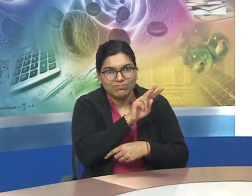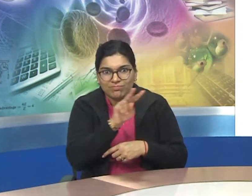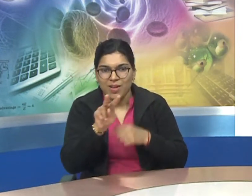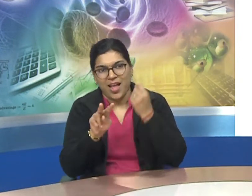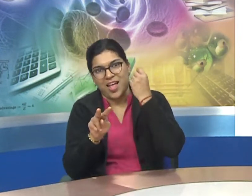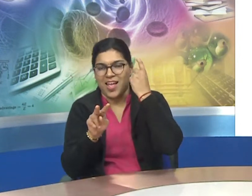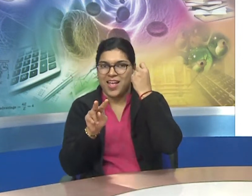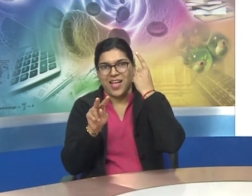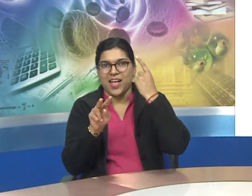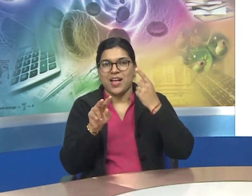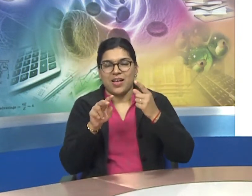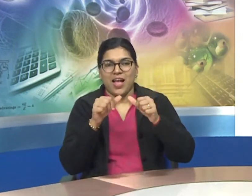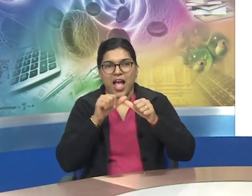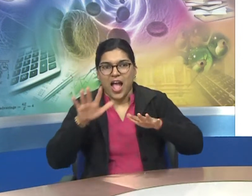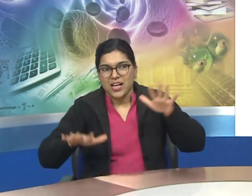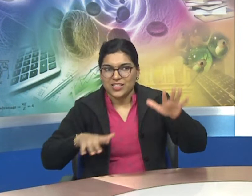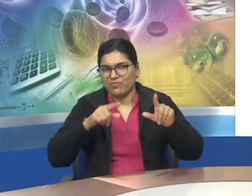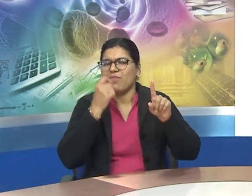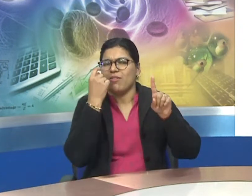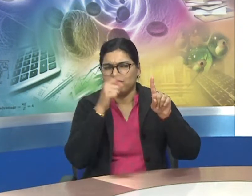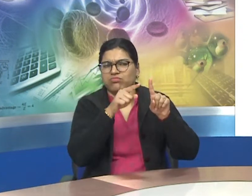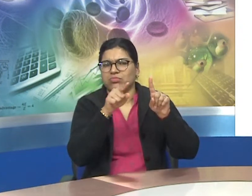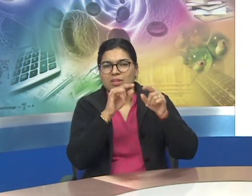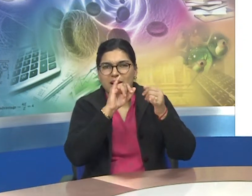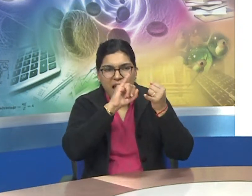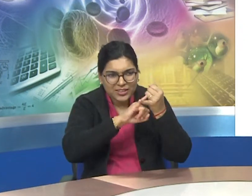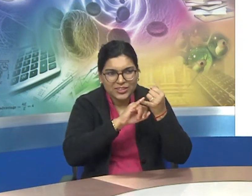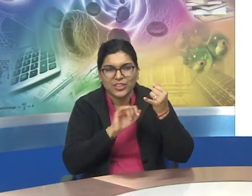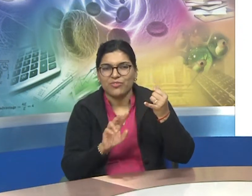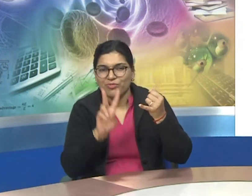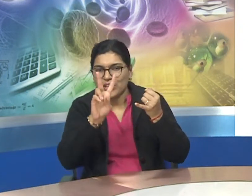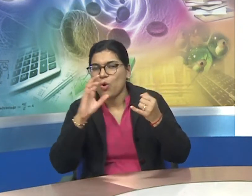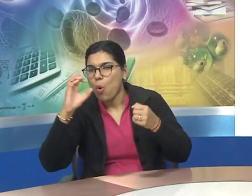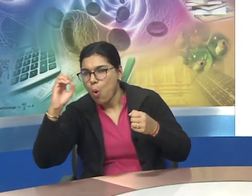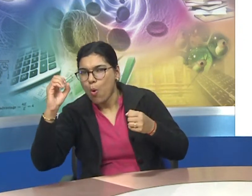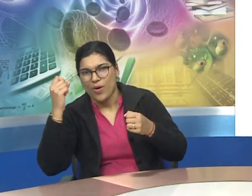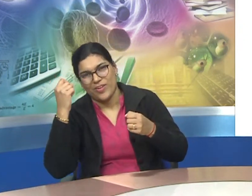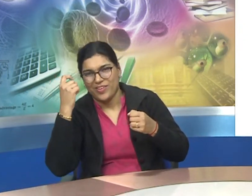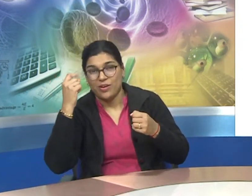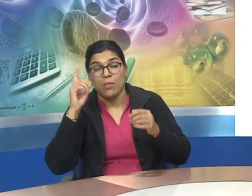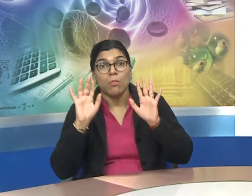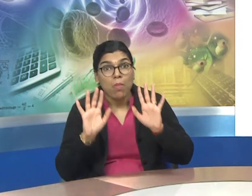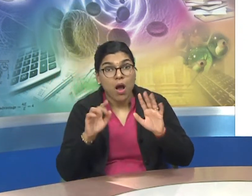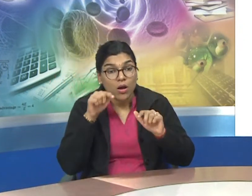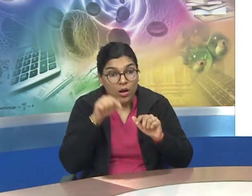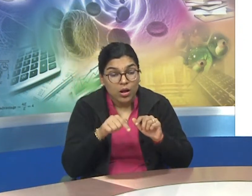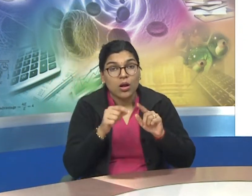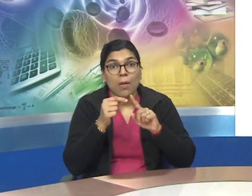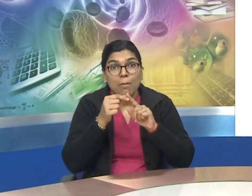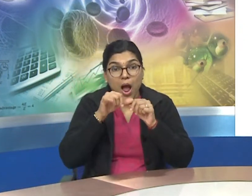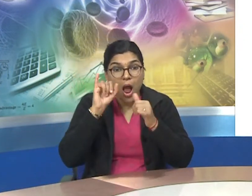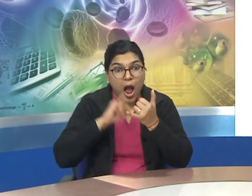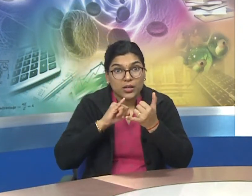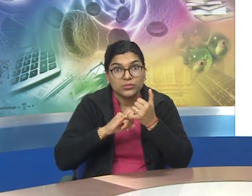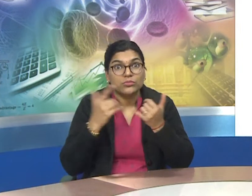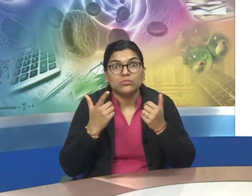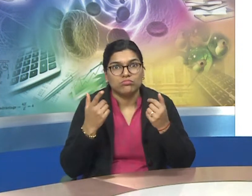different. When you will see the sentence, you will understand the difference between the active